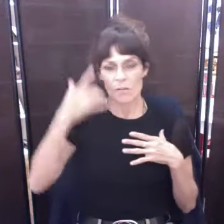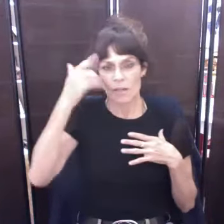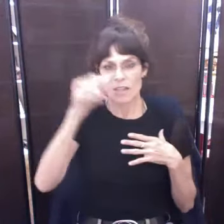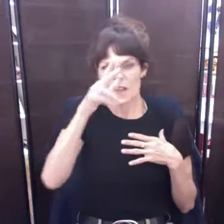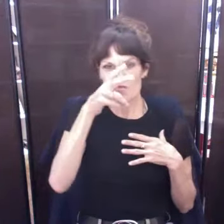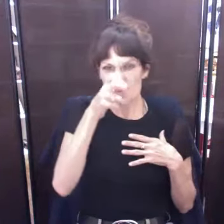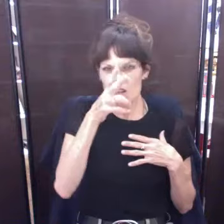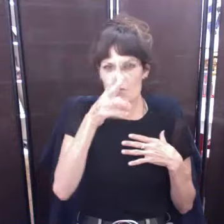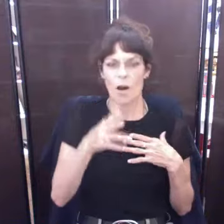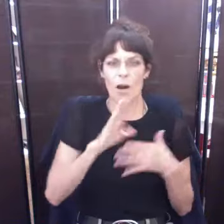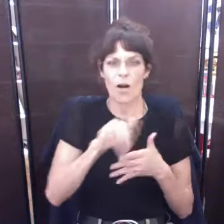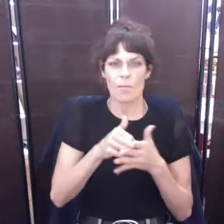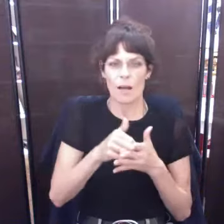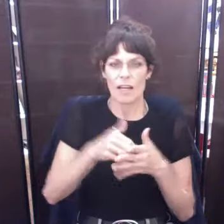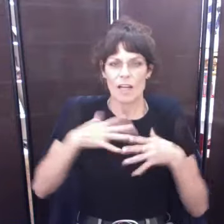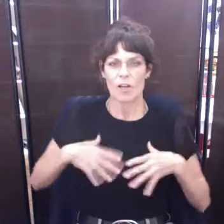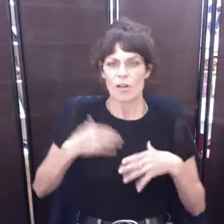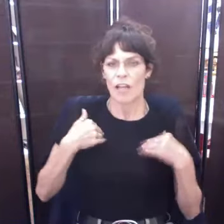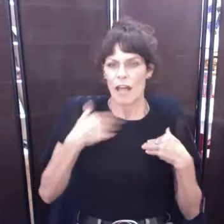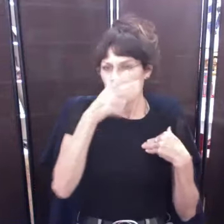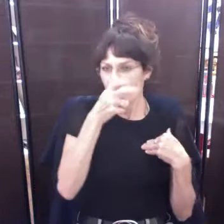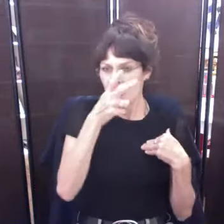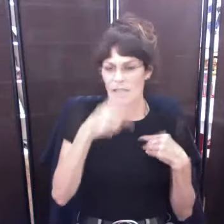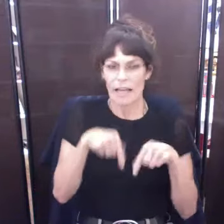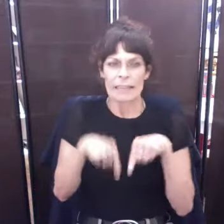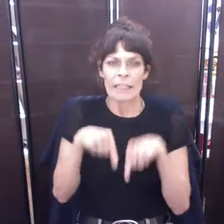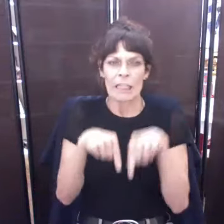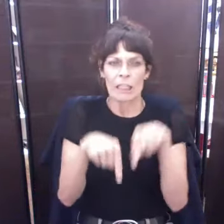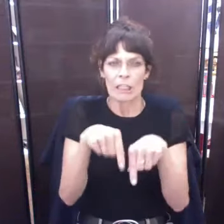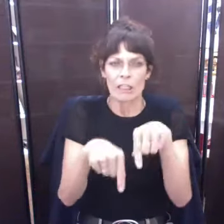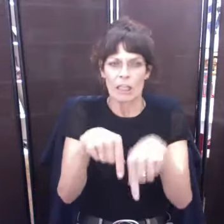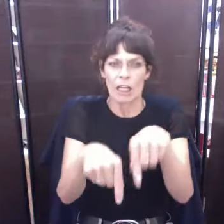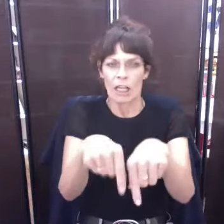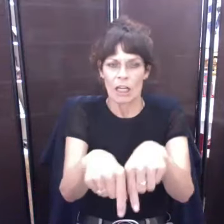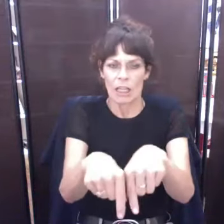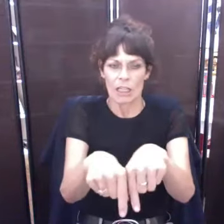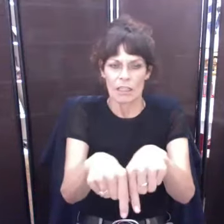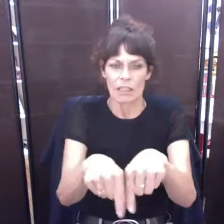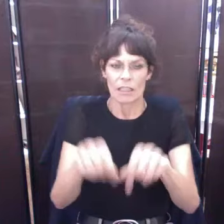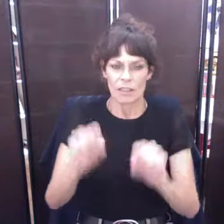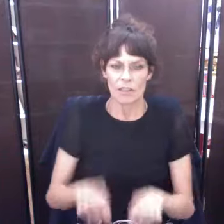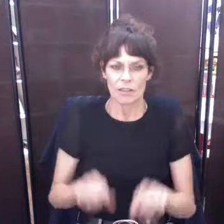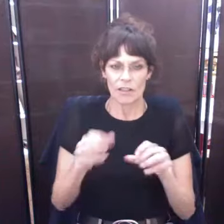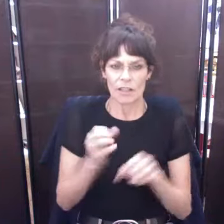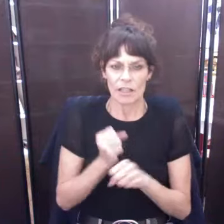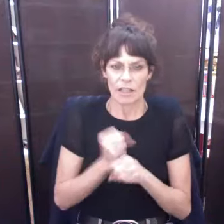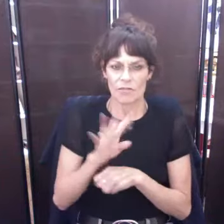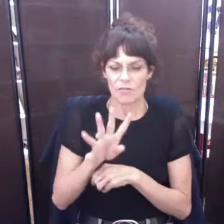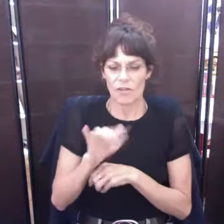all of my clothes. I had higher heels than I had the highest heel you could possibly get, 4-inch heels, which was very in at the time